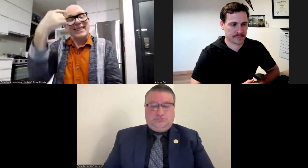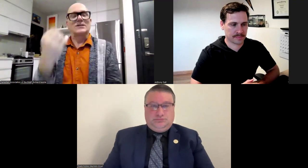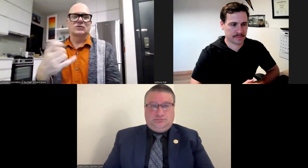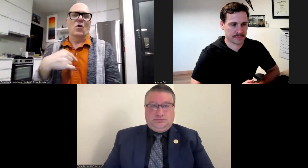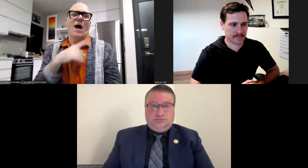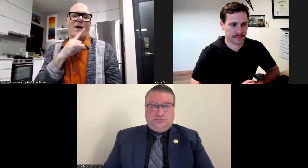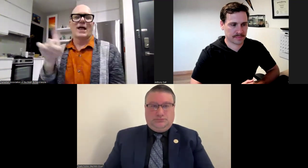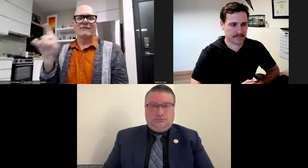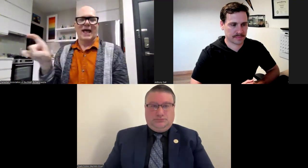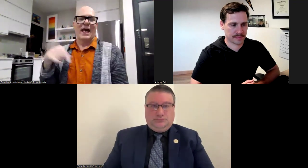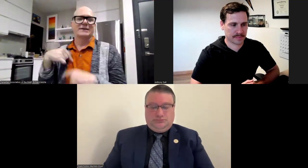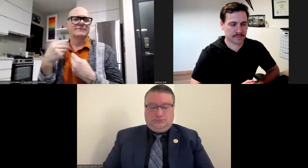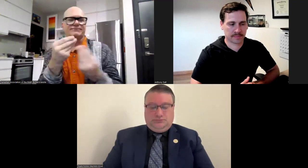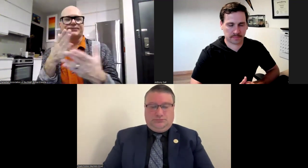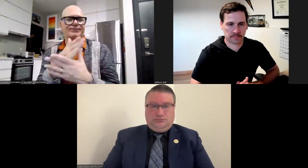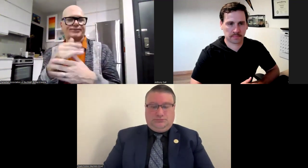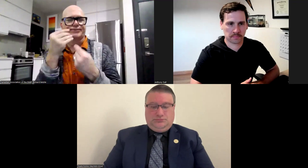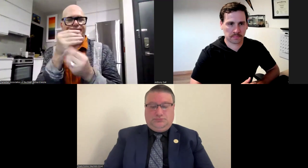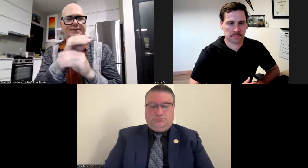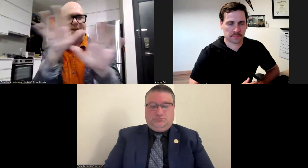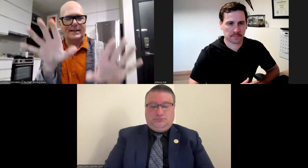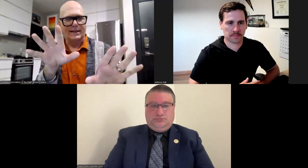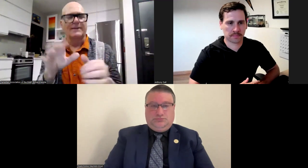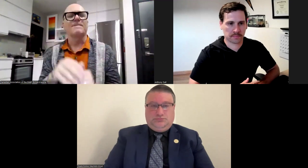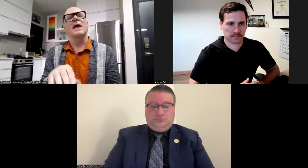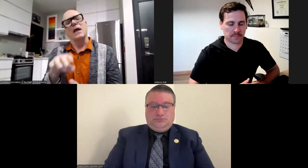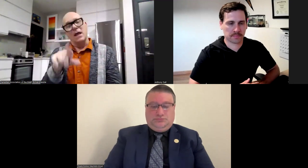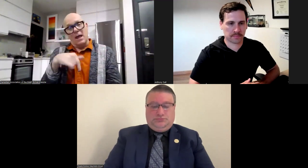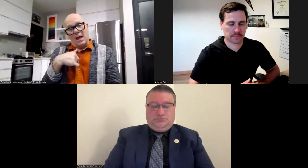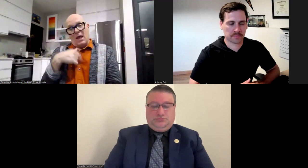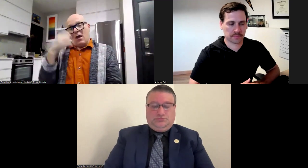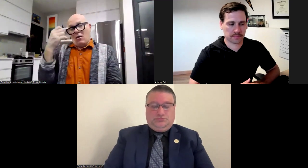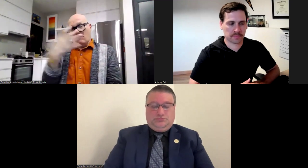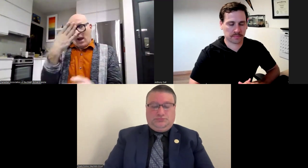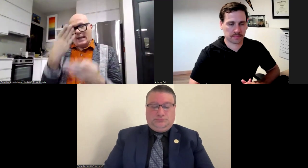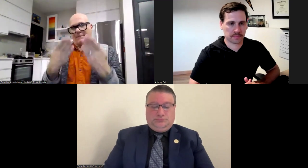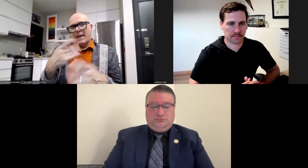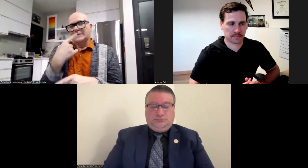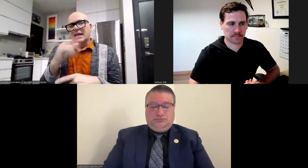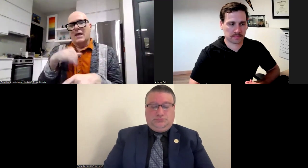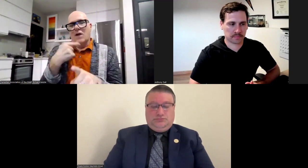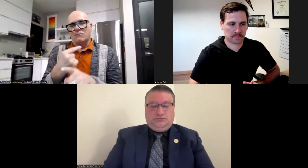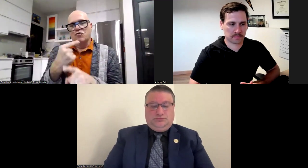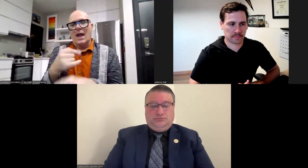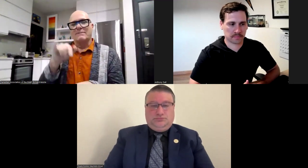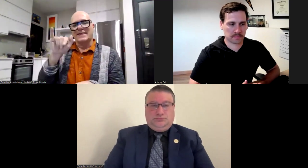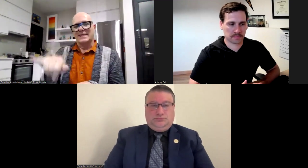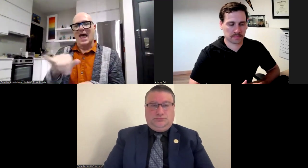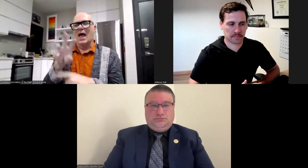it per se, but we did vote for that ratification. So hopefully that clears up that process. But Frank, maybe you could